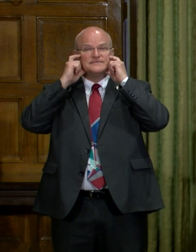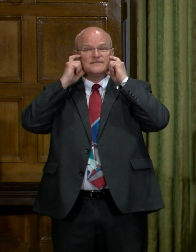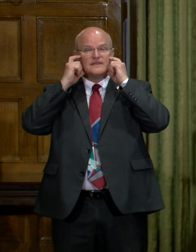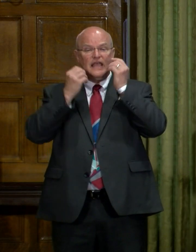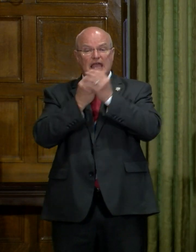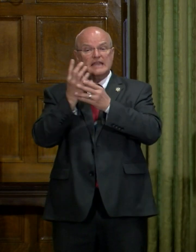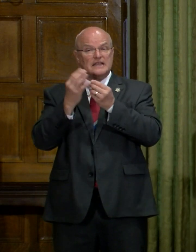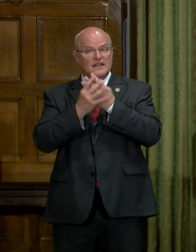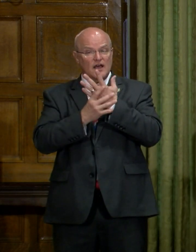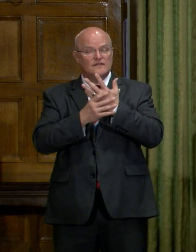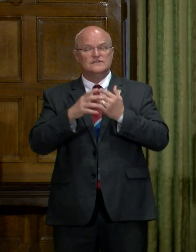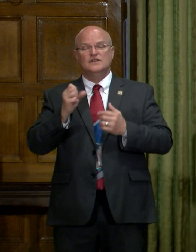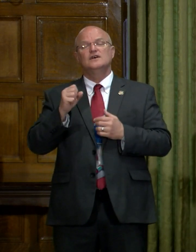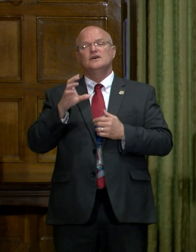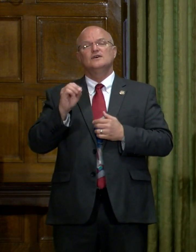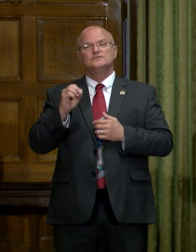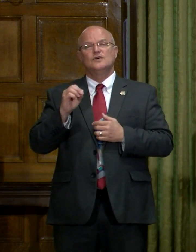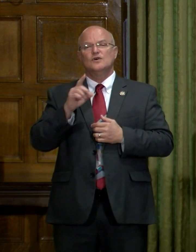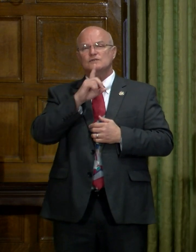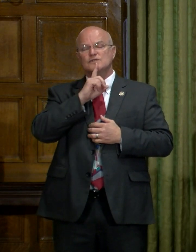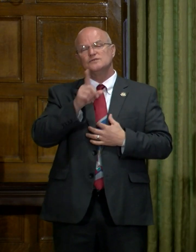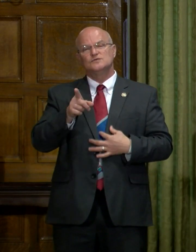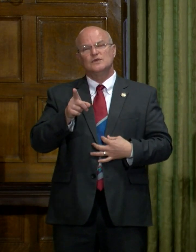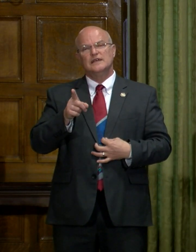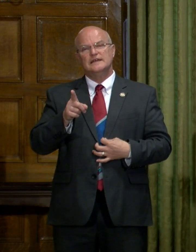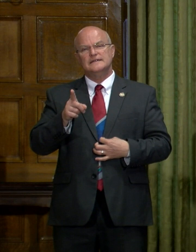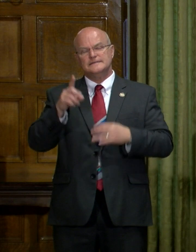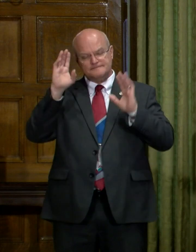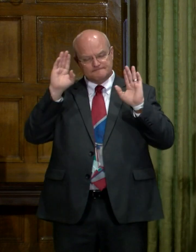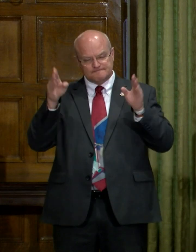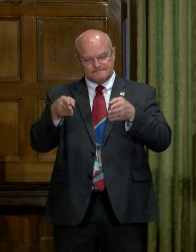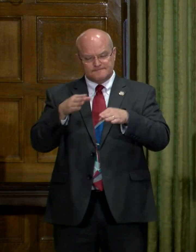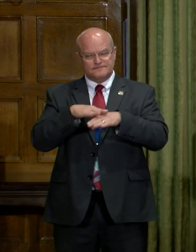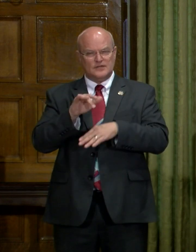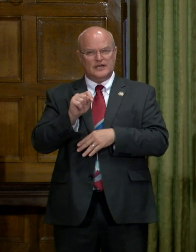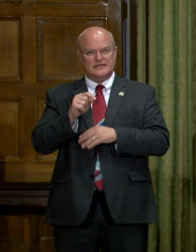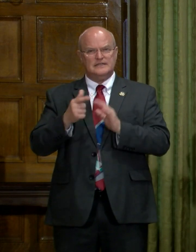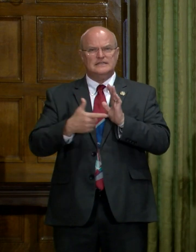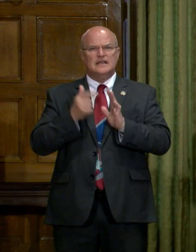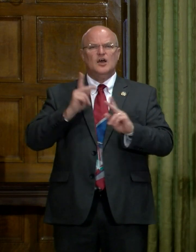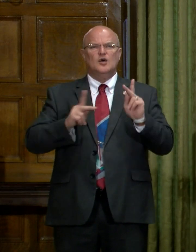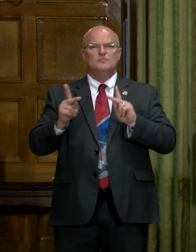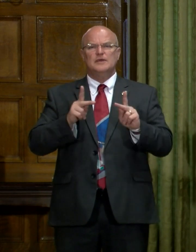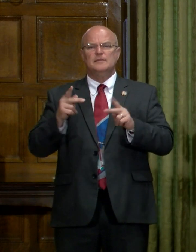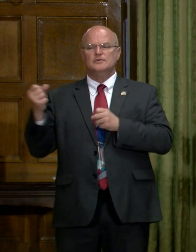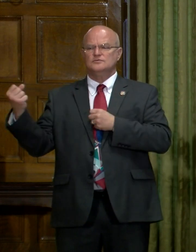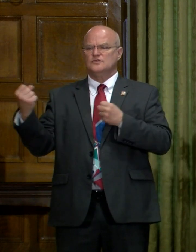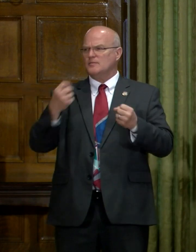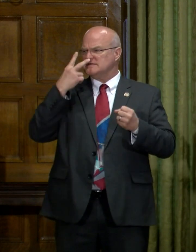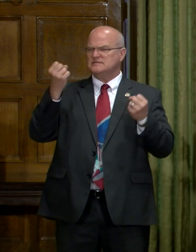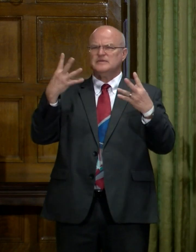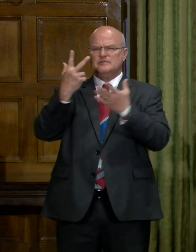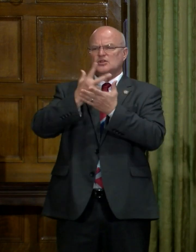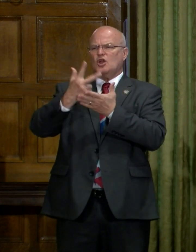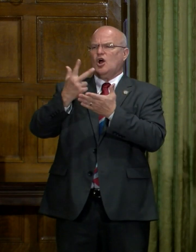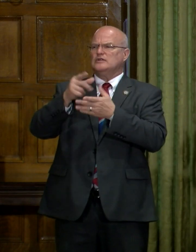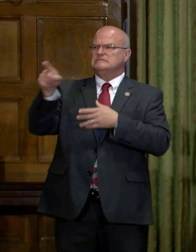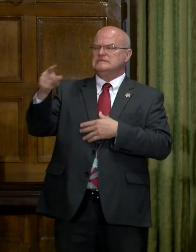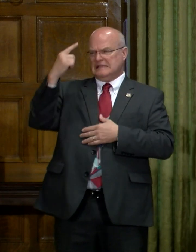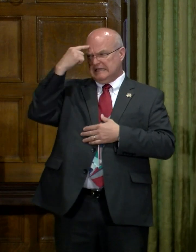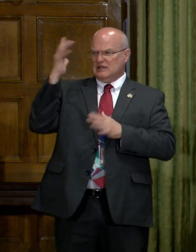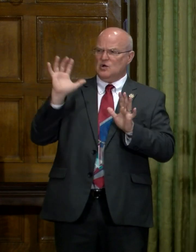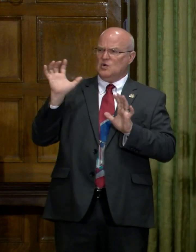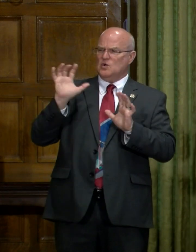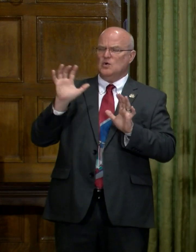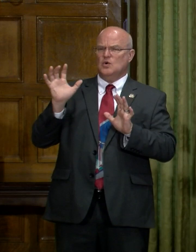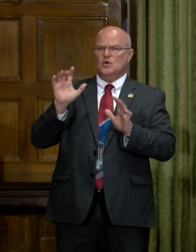and gloves. And so there's really a concentration on it. Sometimes people drive by and they see a lot of cars outside and they think,